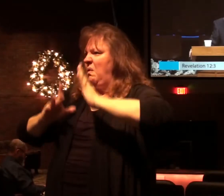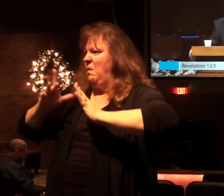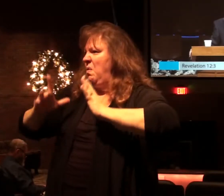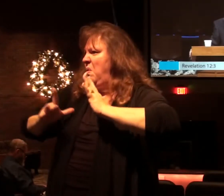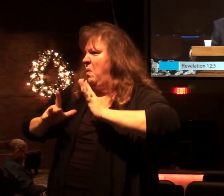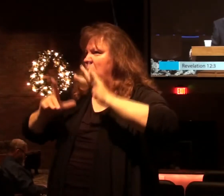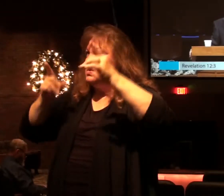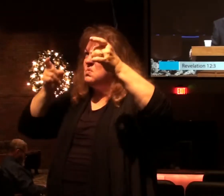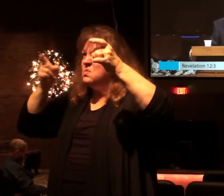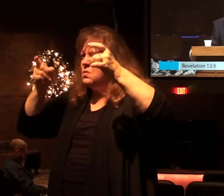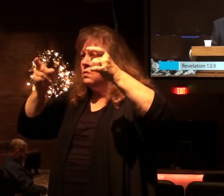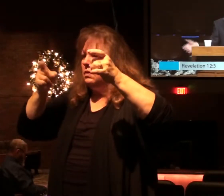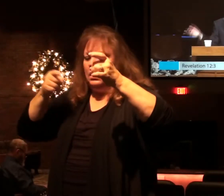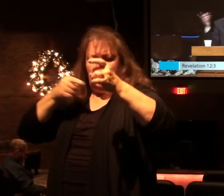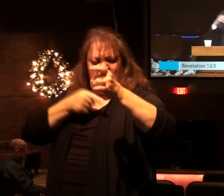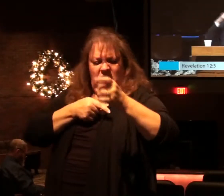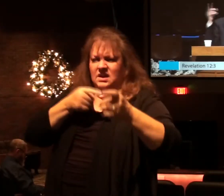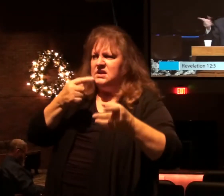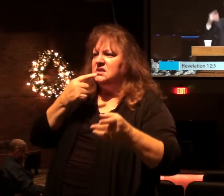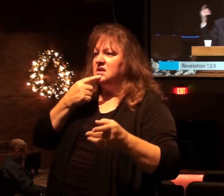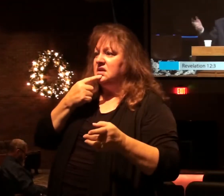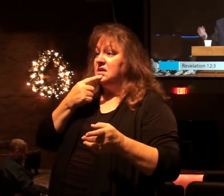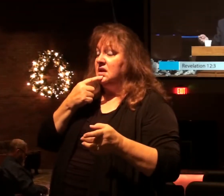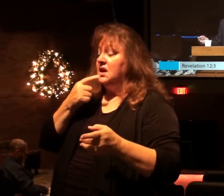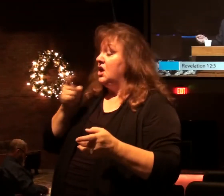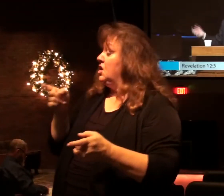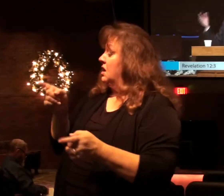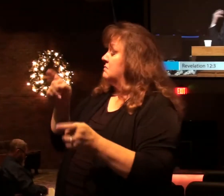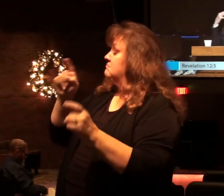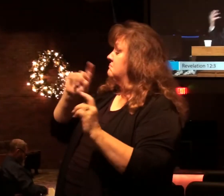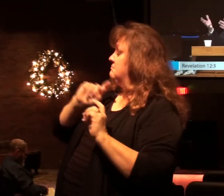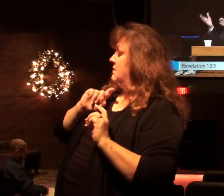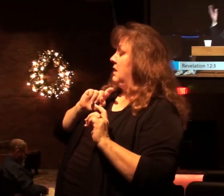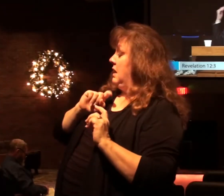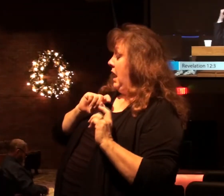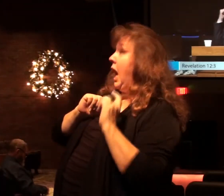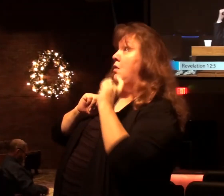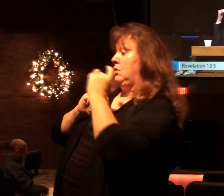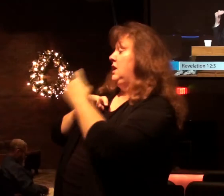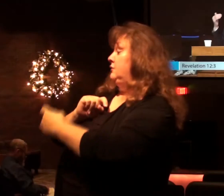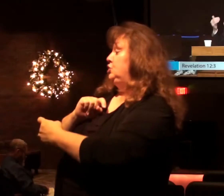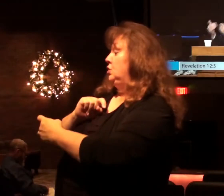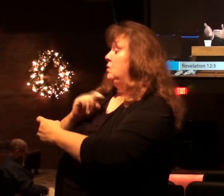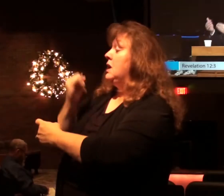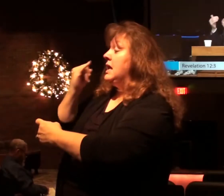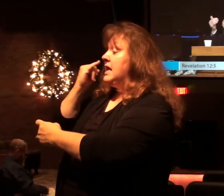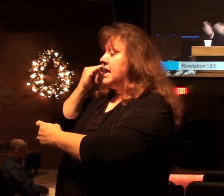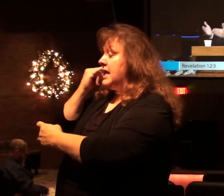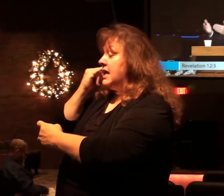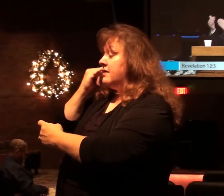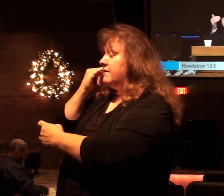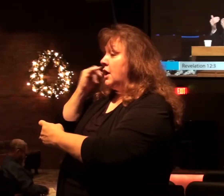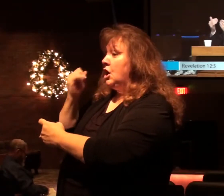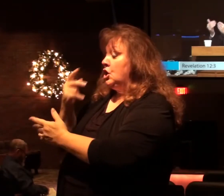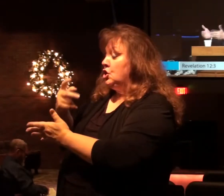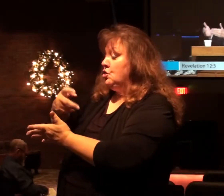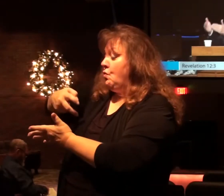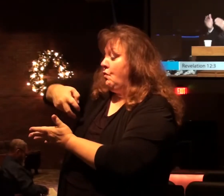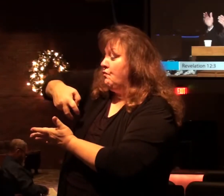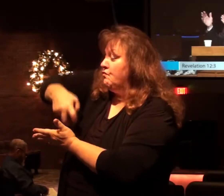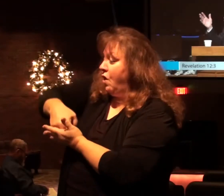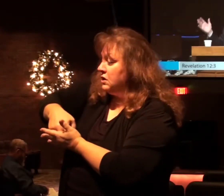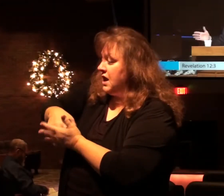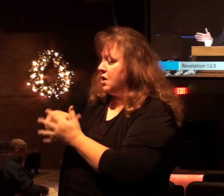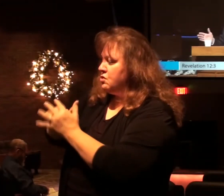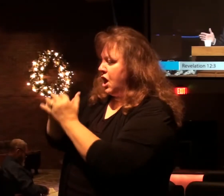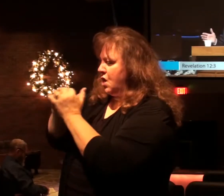What did he say? All this has been given to me, and I will give it to you if you fall down and